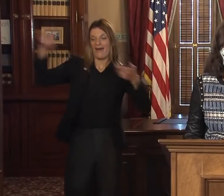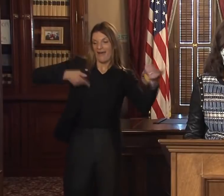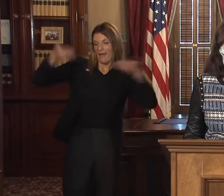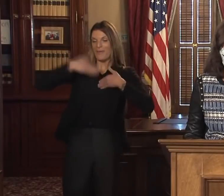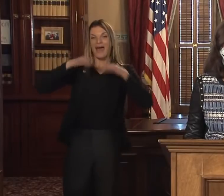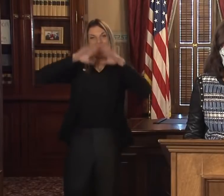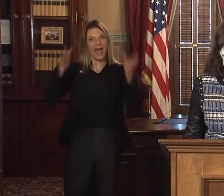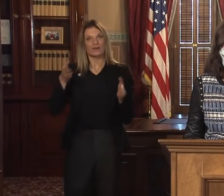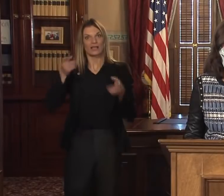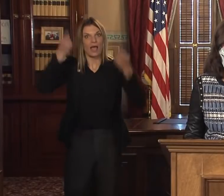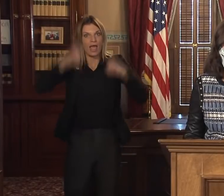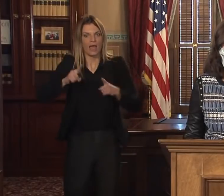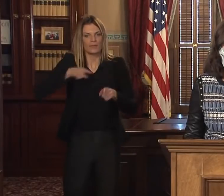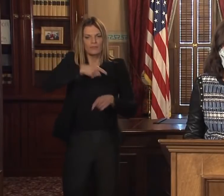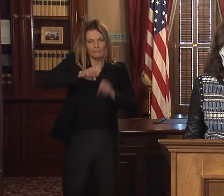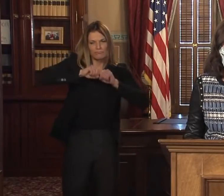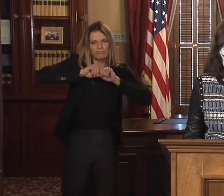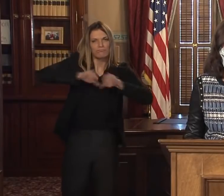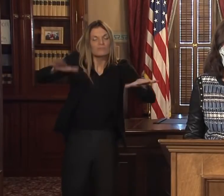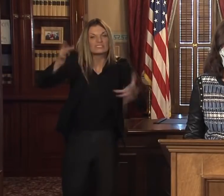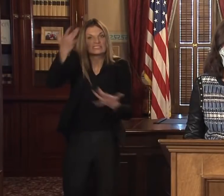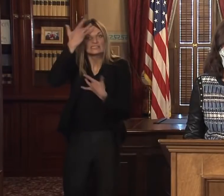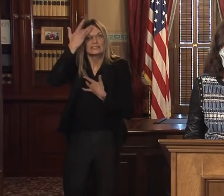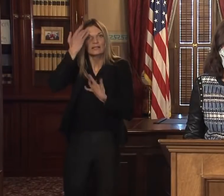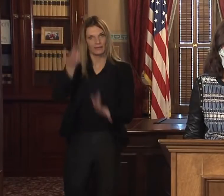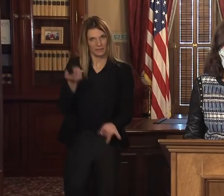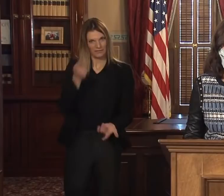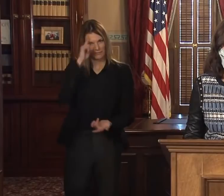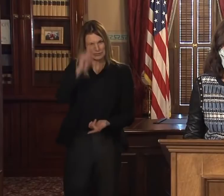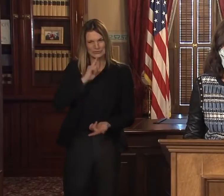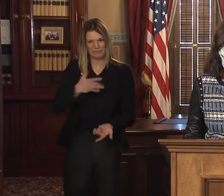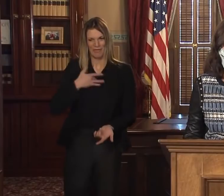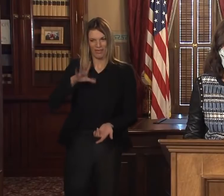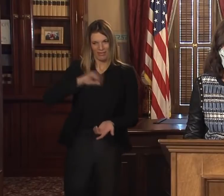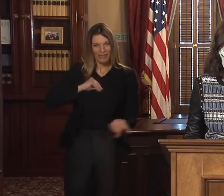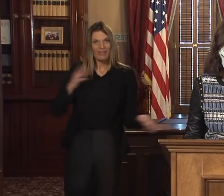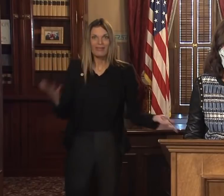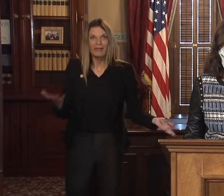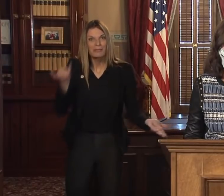what we should all be worried about, because that is the very real threat here.